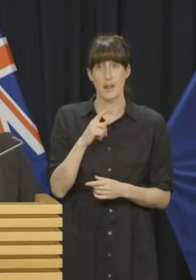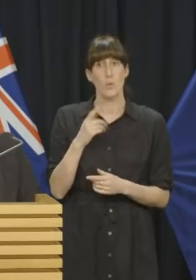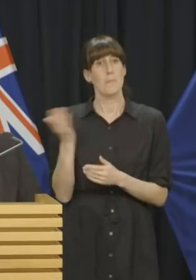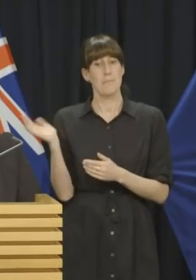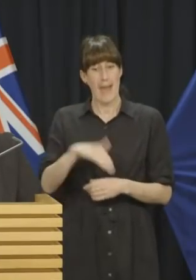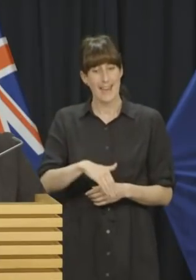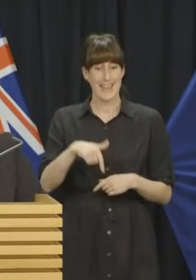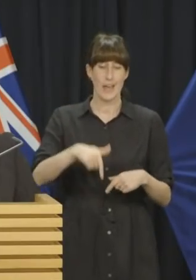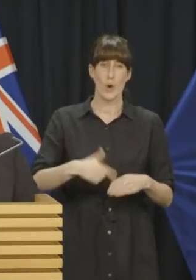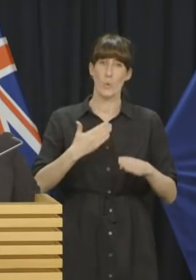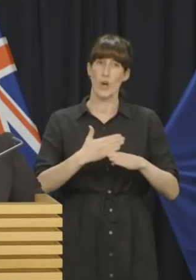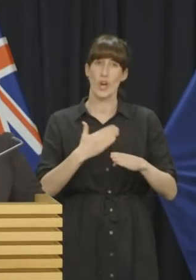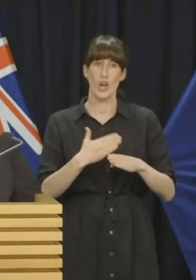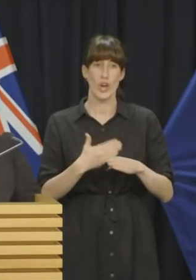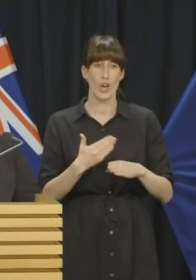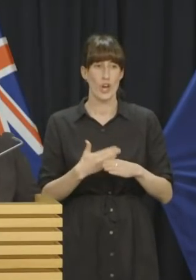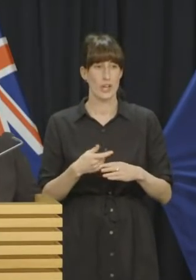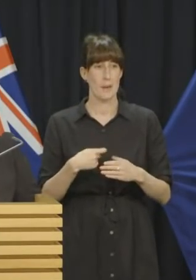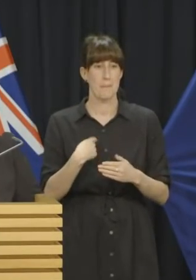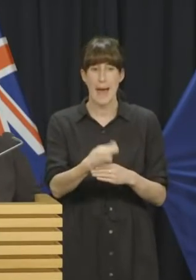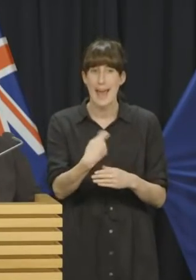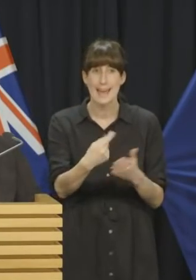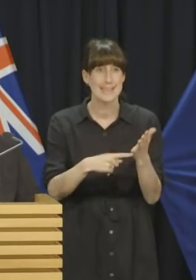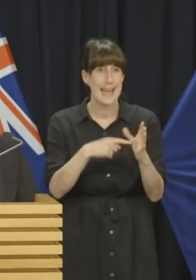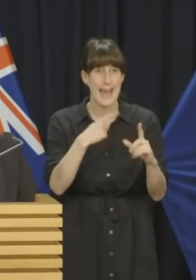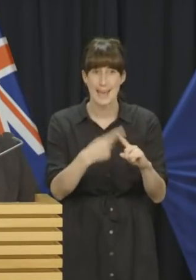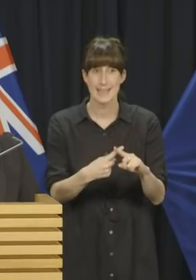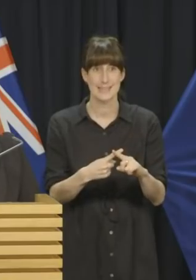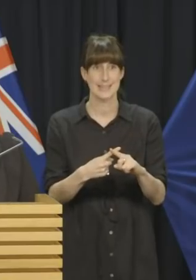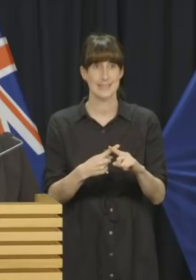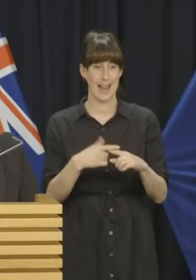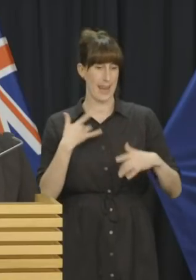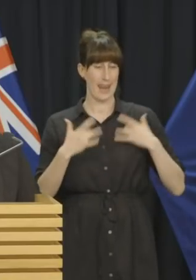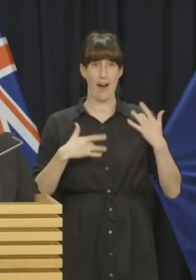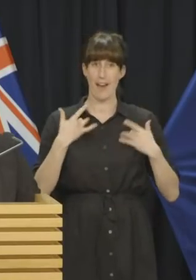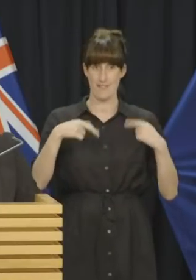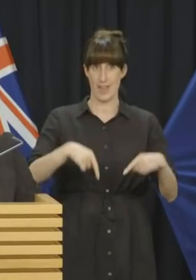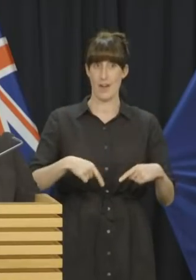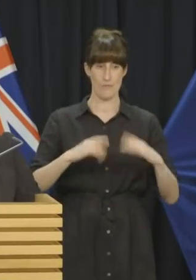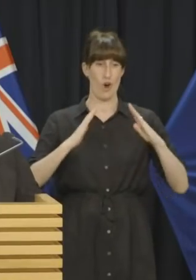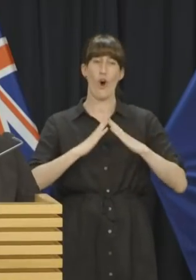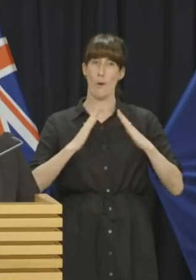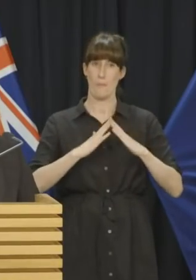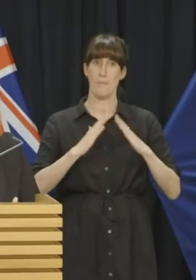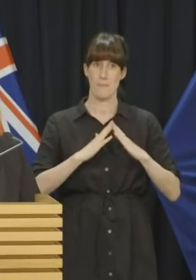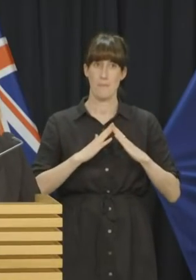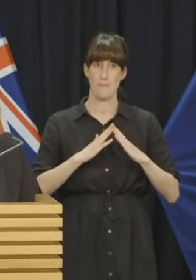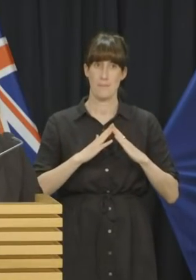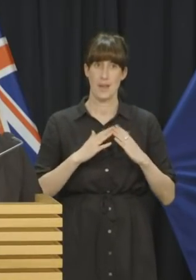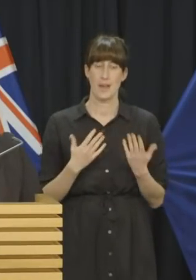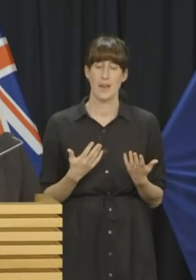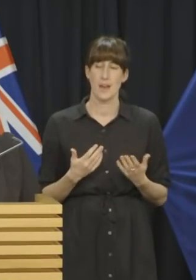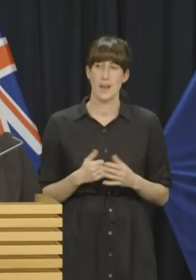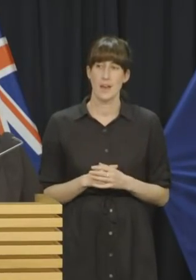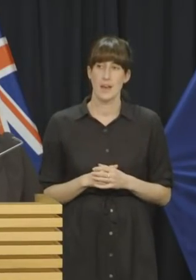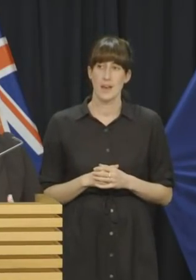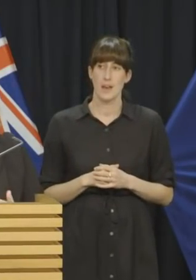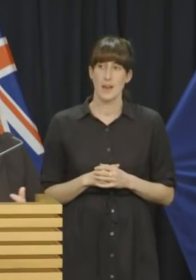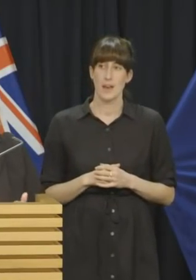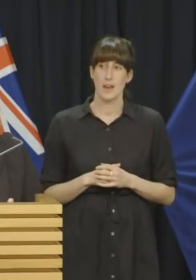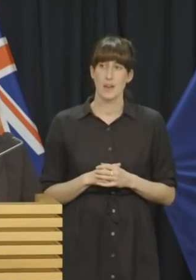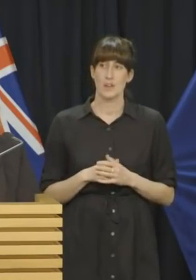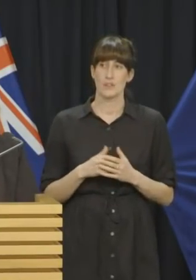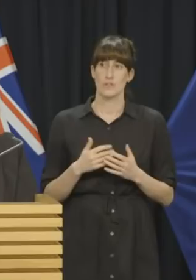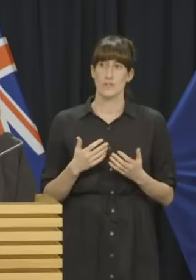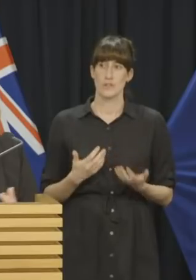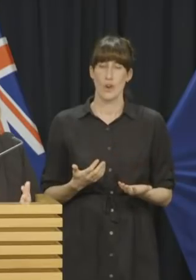you will be making your life here, you will be paying taxes. This will be your home. And I think that what we